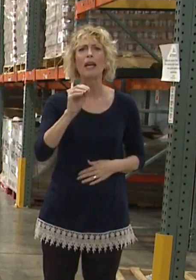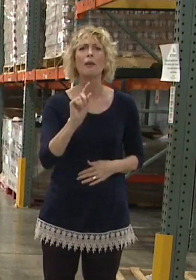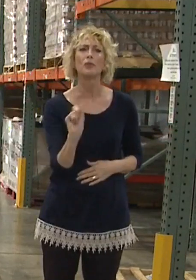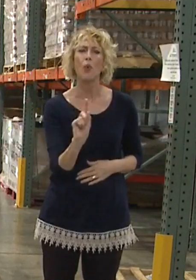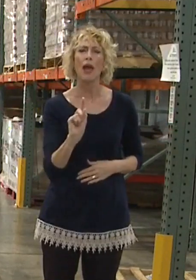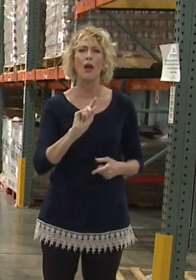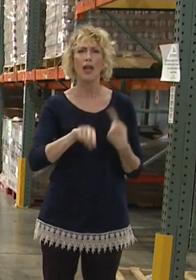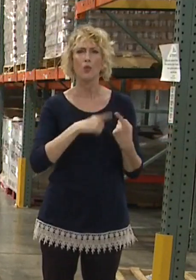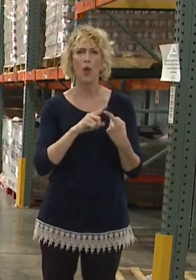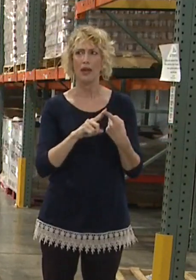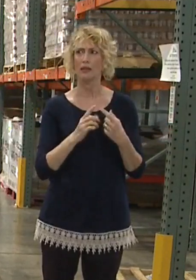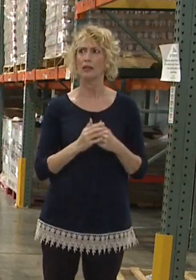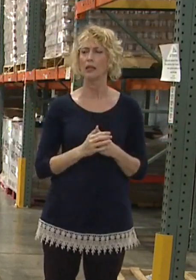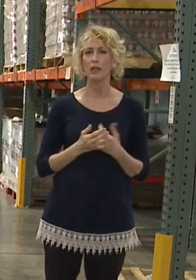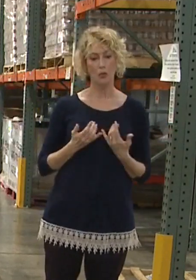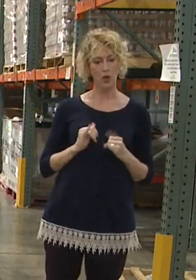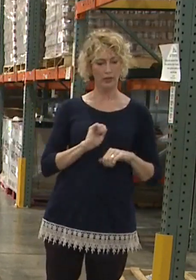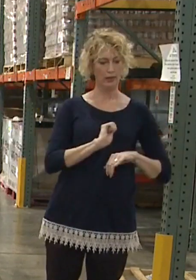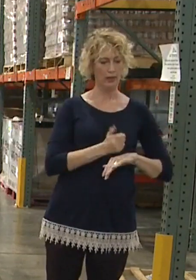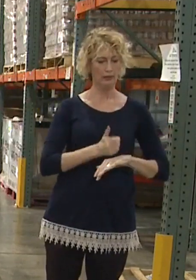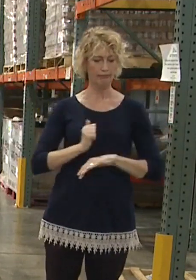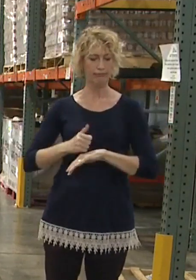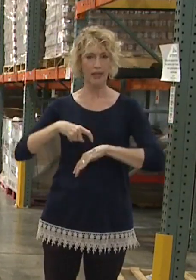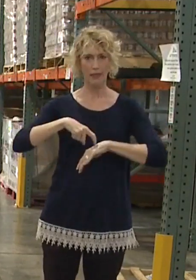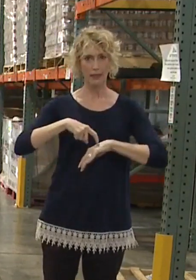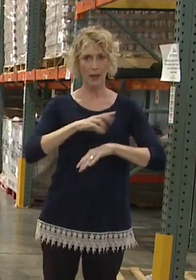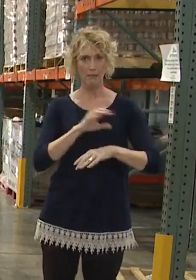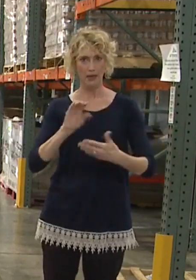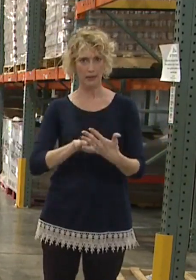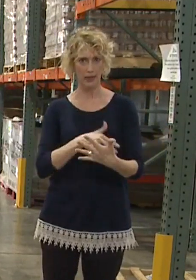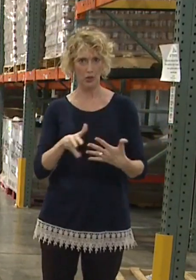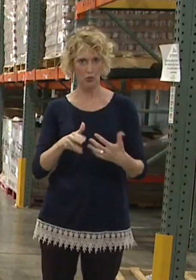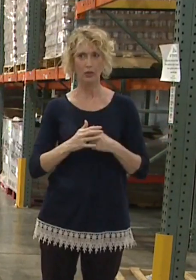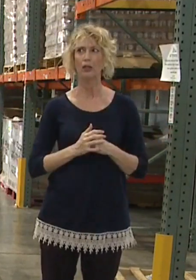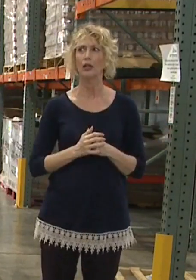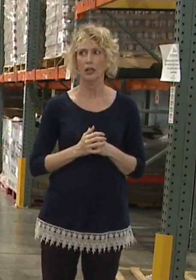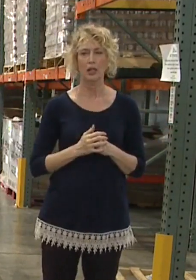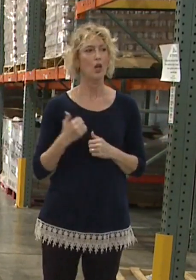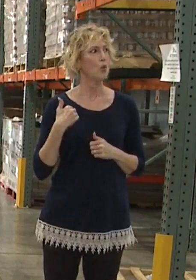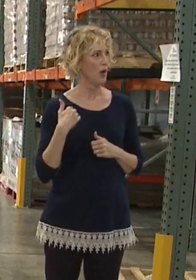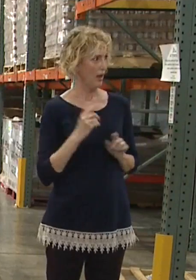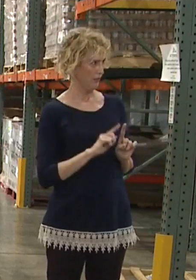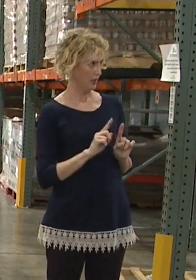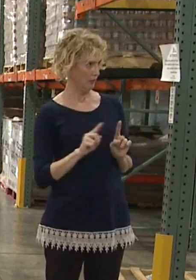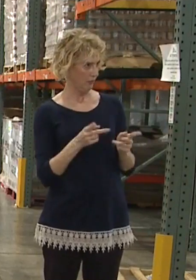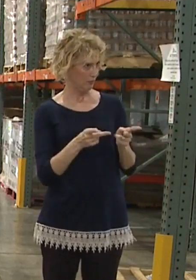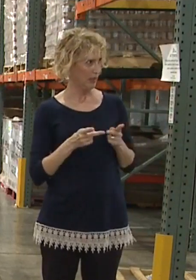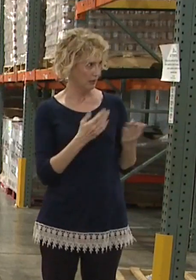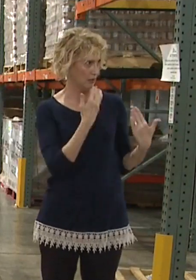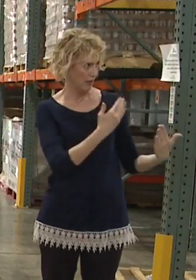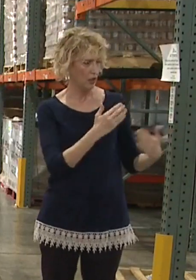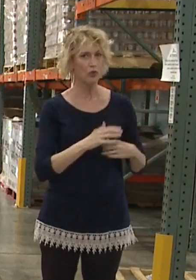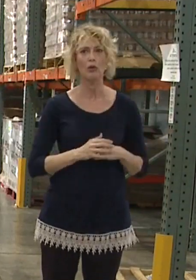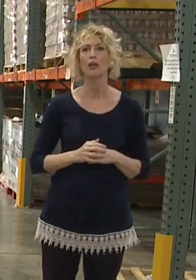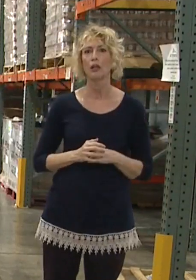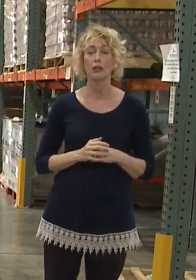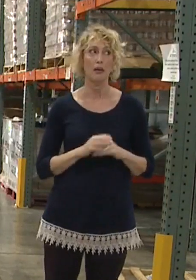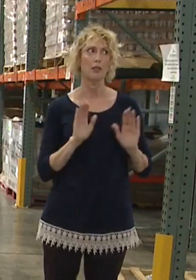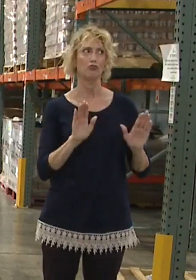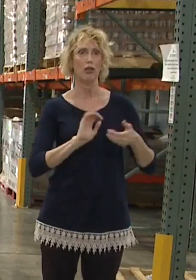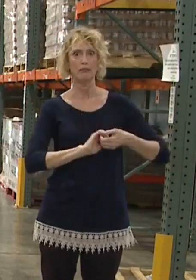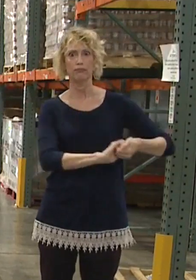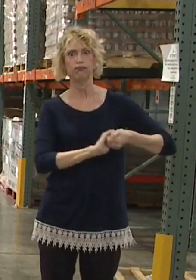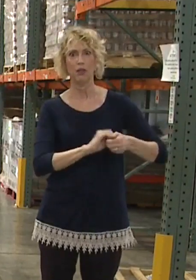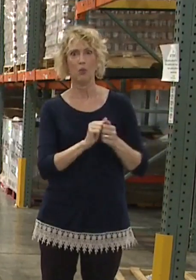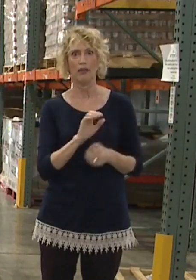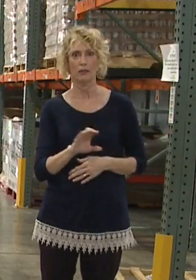and when. Okay, we're still establishing our timeline and schedule. We have the venues, thank you to the city. By the way, have been great partners